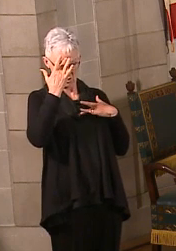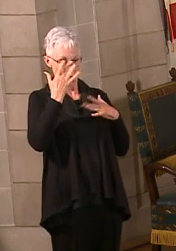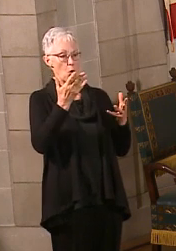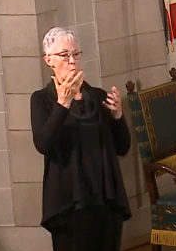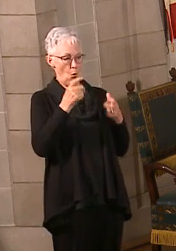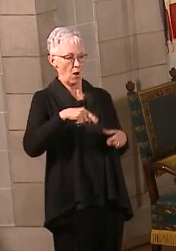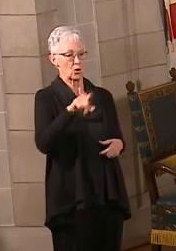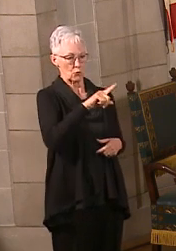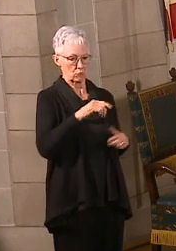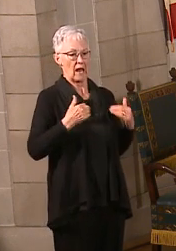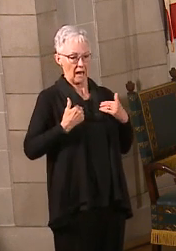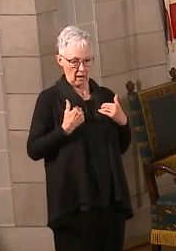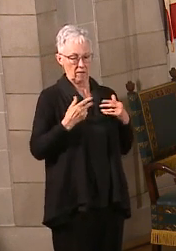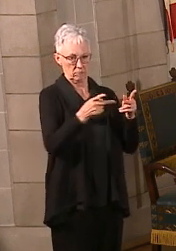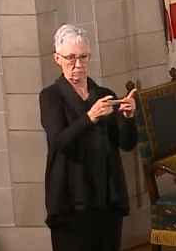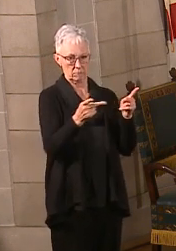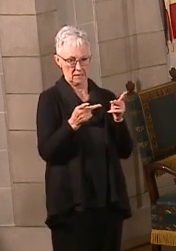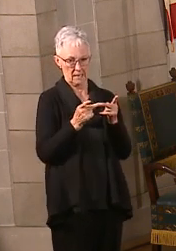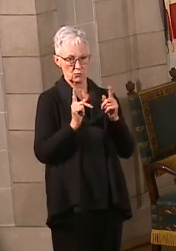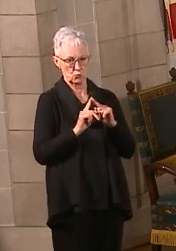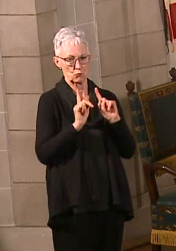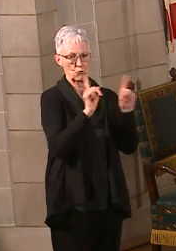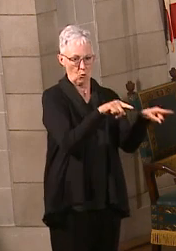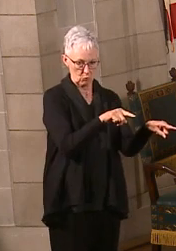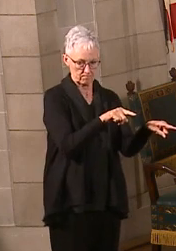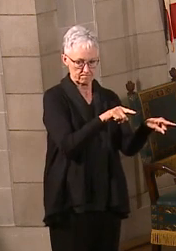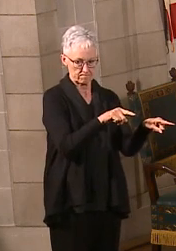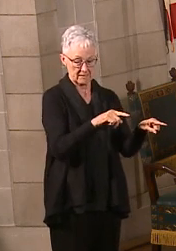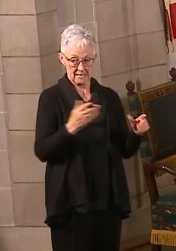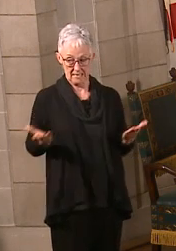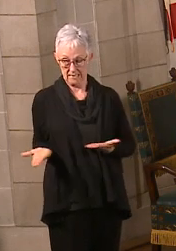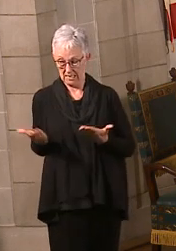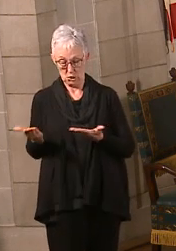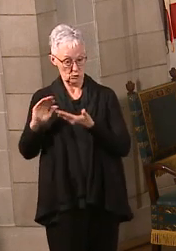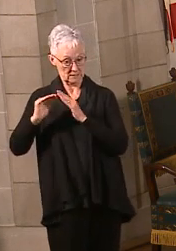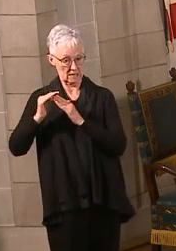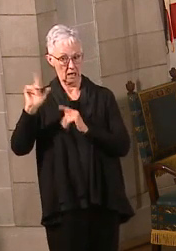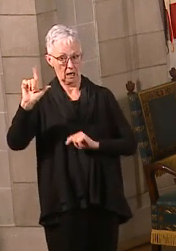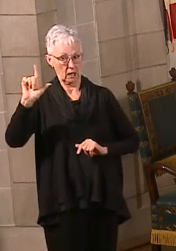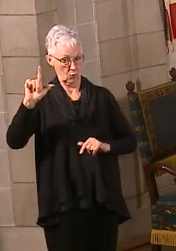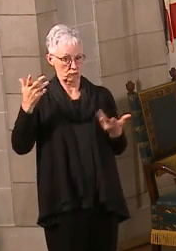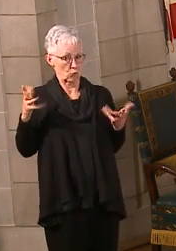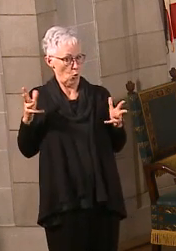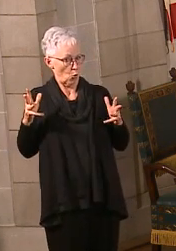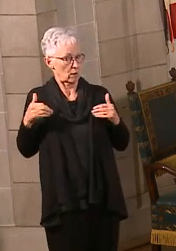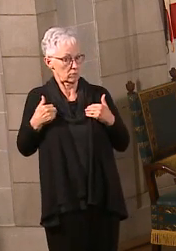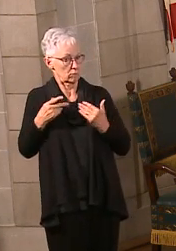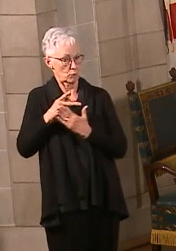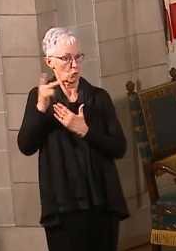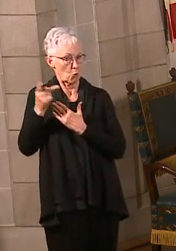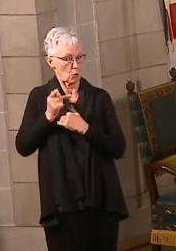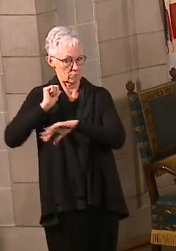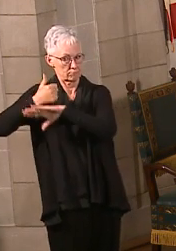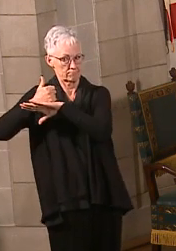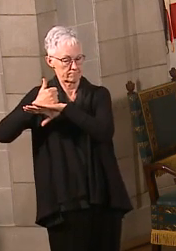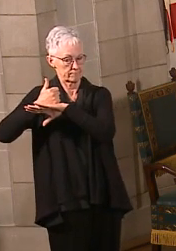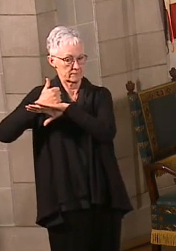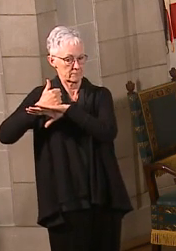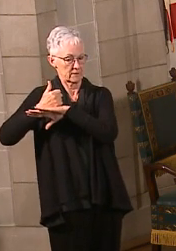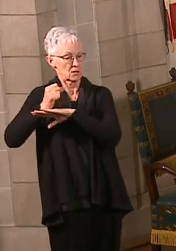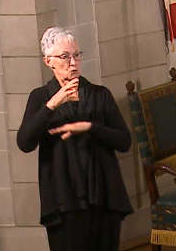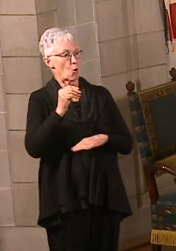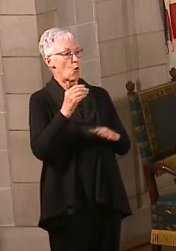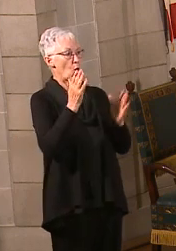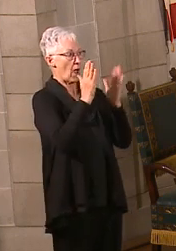available for you. Now, the city of Lincoln already has this program in place, and the mayor will talk about that as well here in a little bit. But